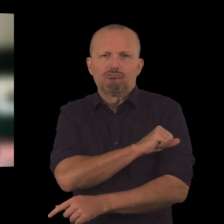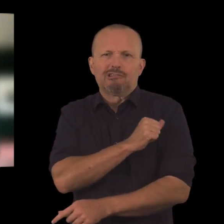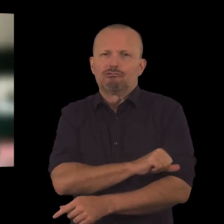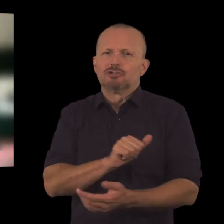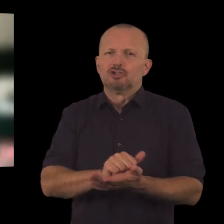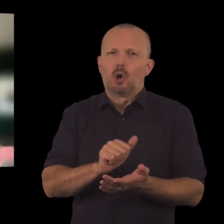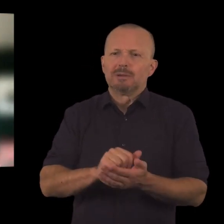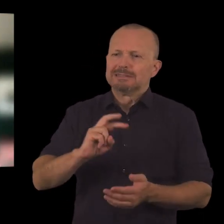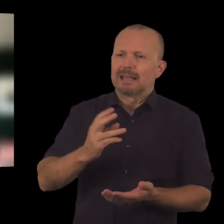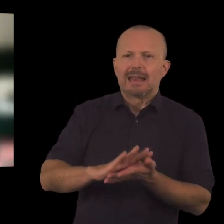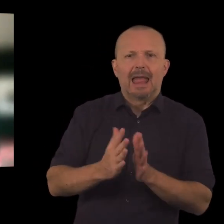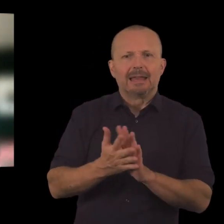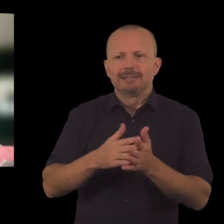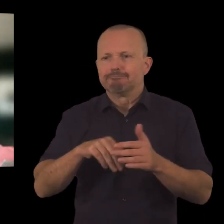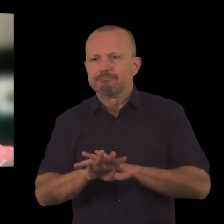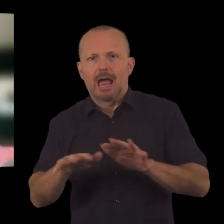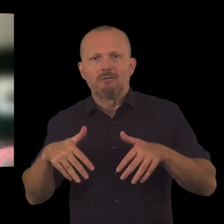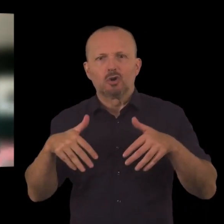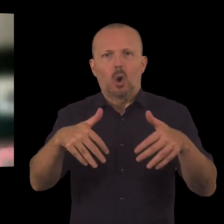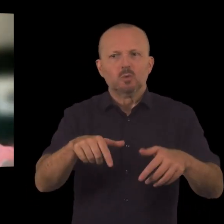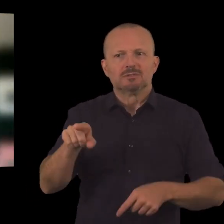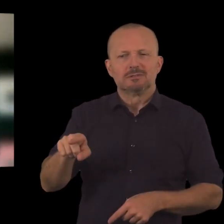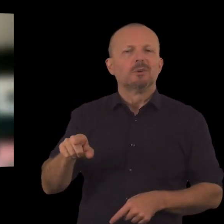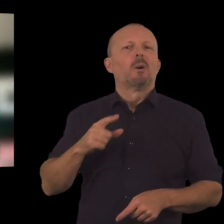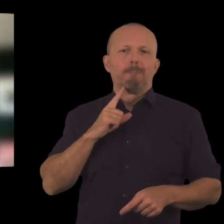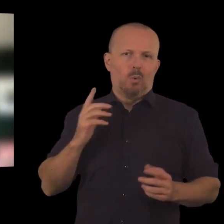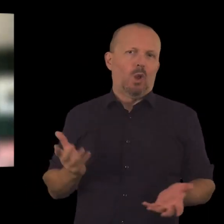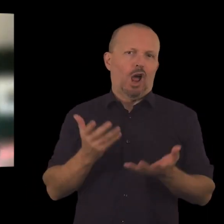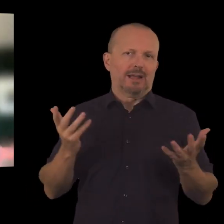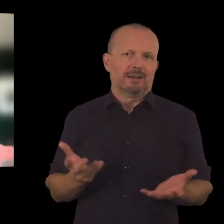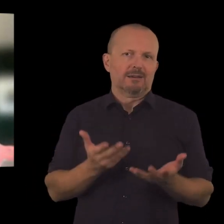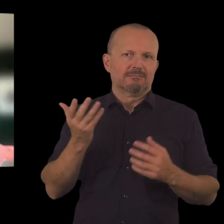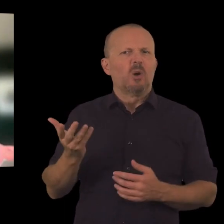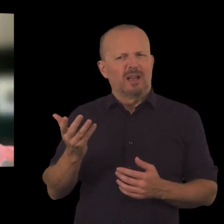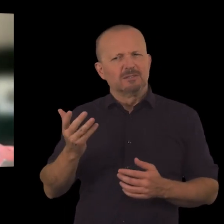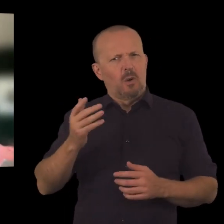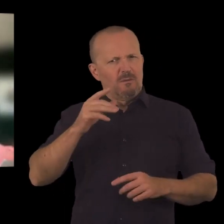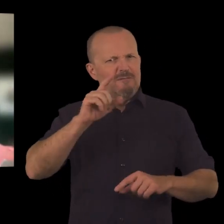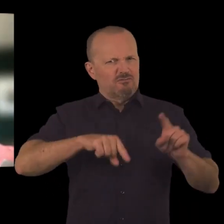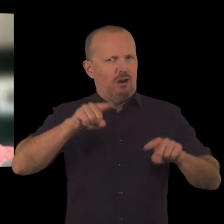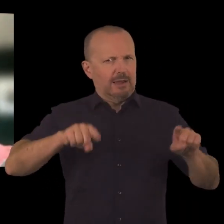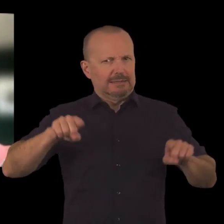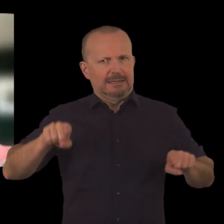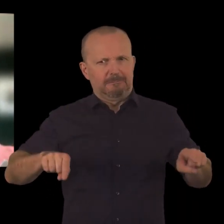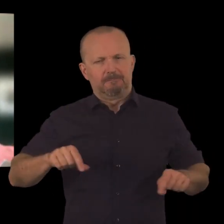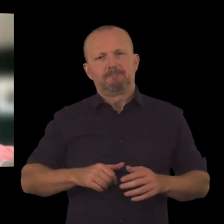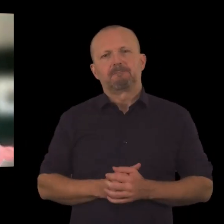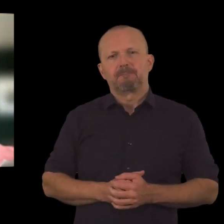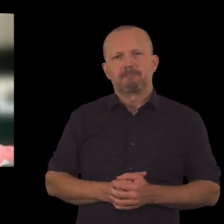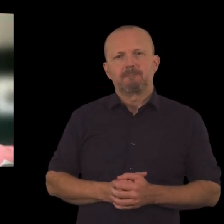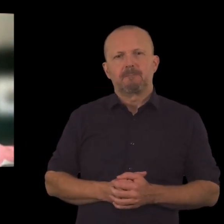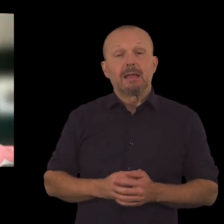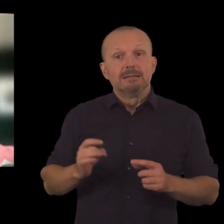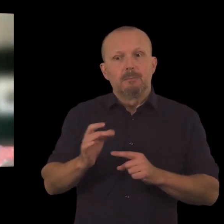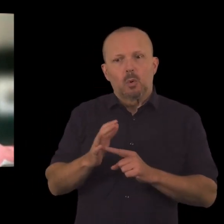that has been like for us, or what that is like for us in our everyday life. We've also done a